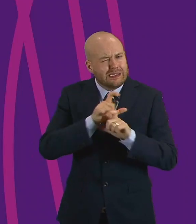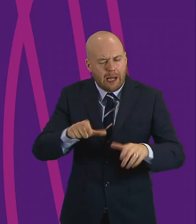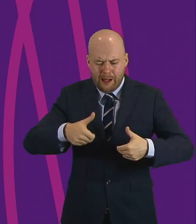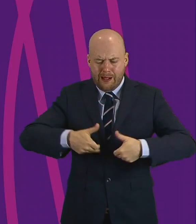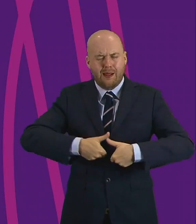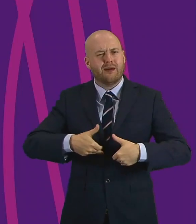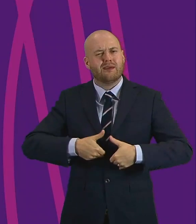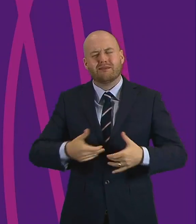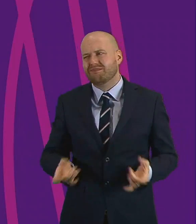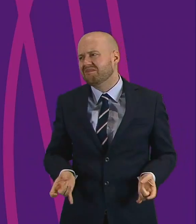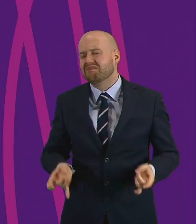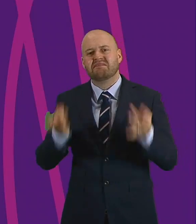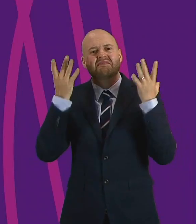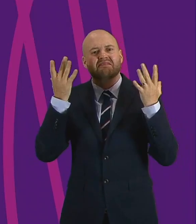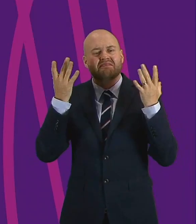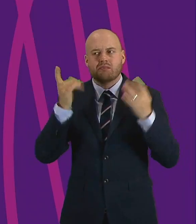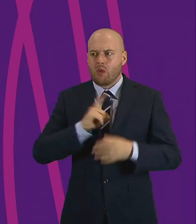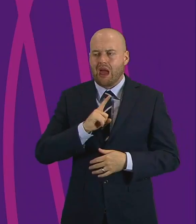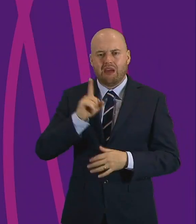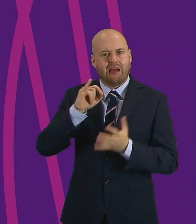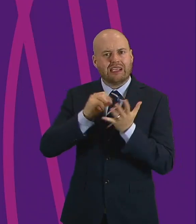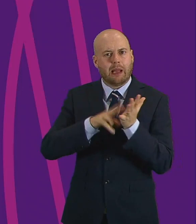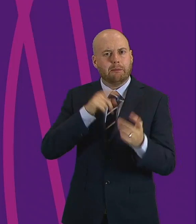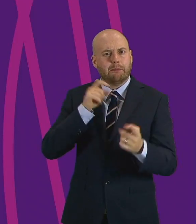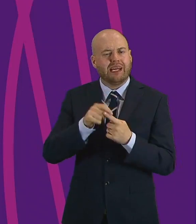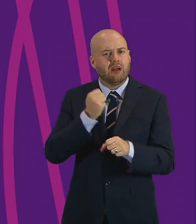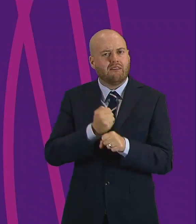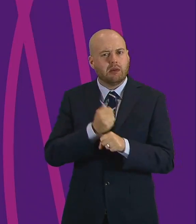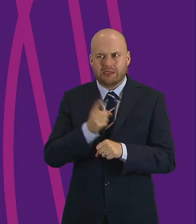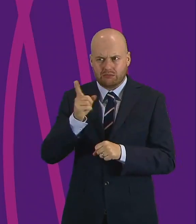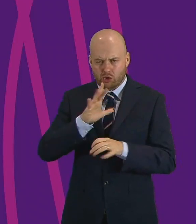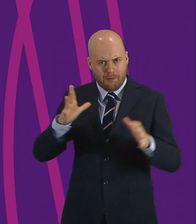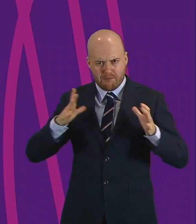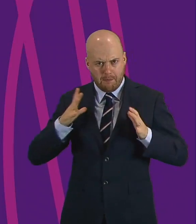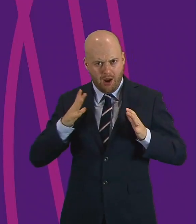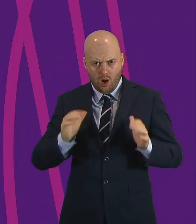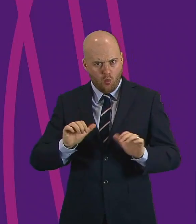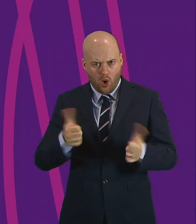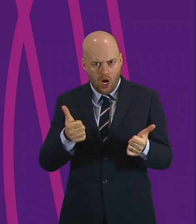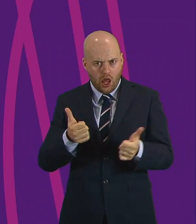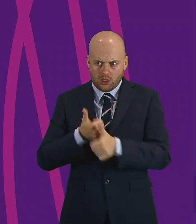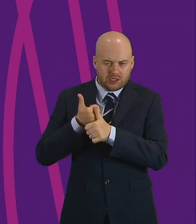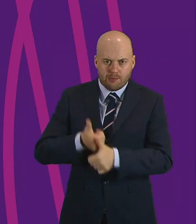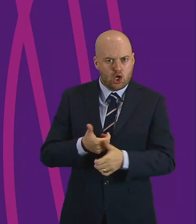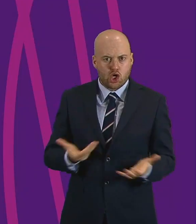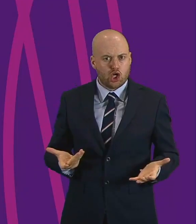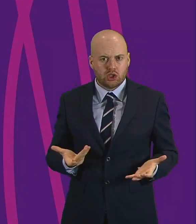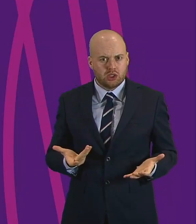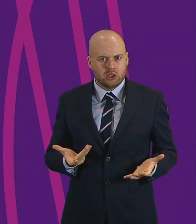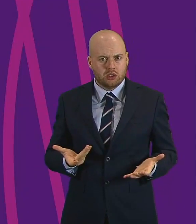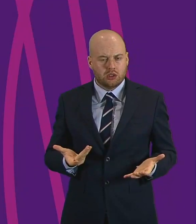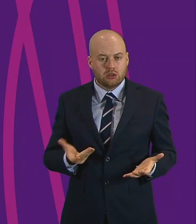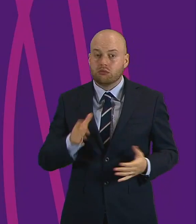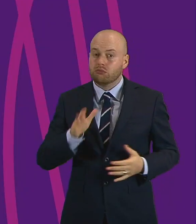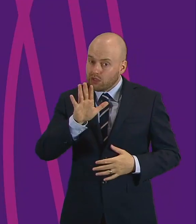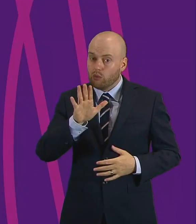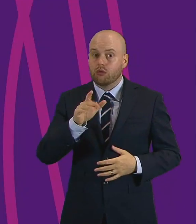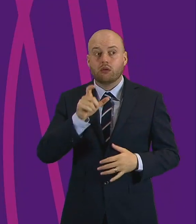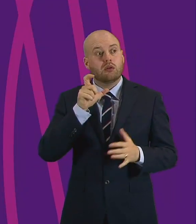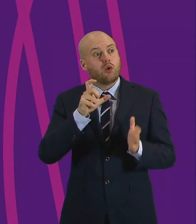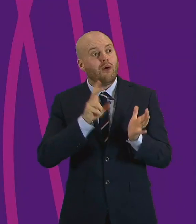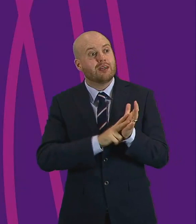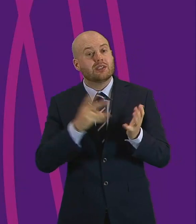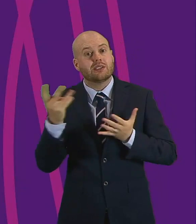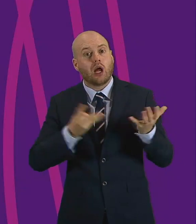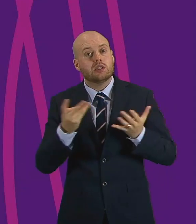did not better prepare for such a situation as this. And yes, we may not have known that a pandemic of this magnitude